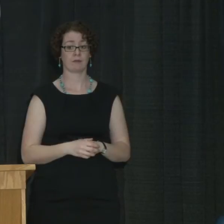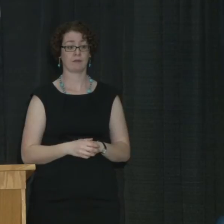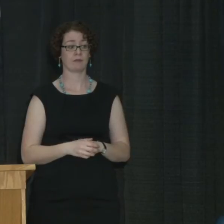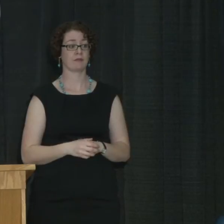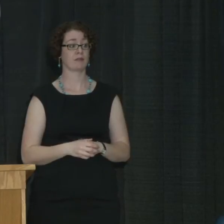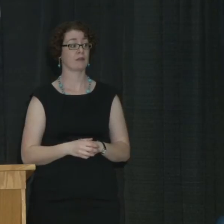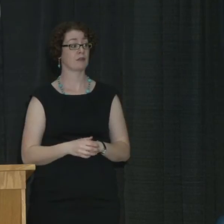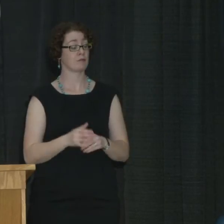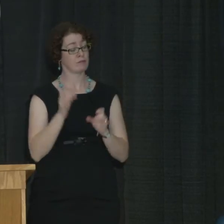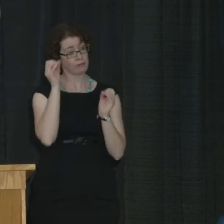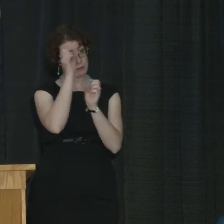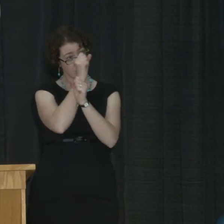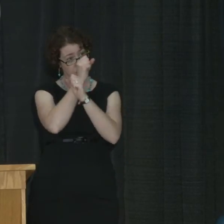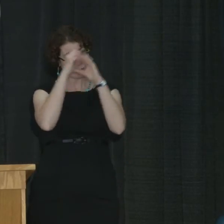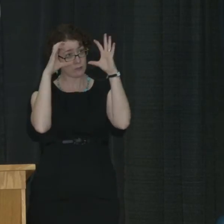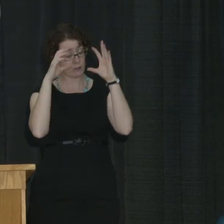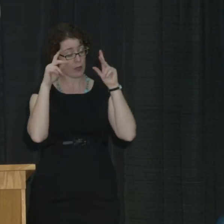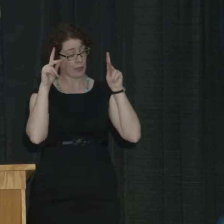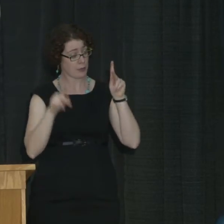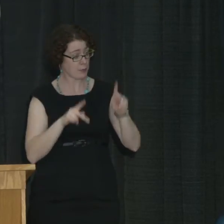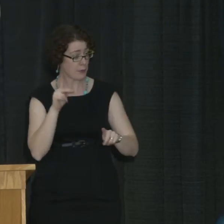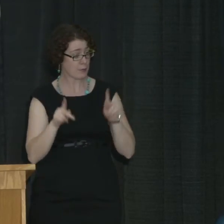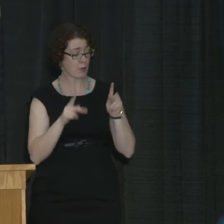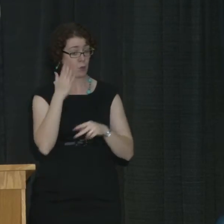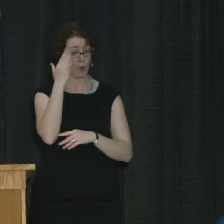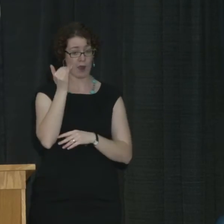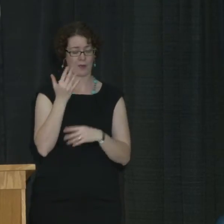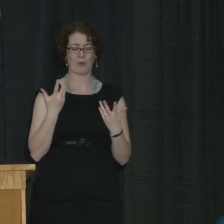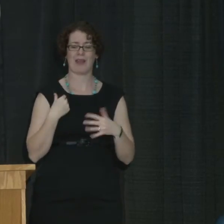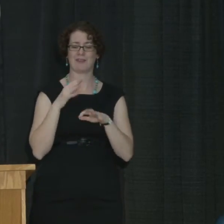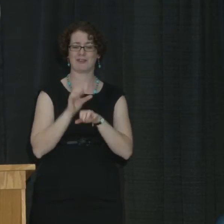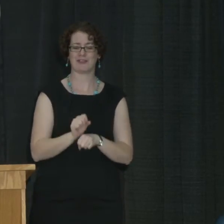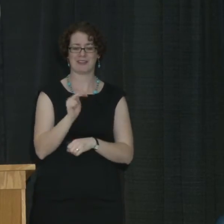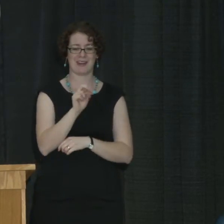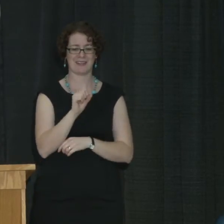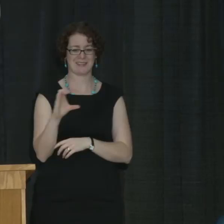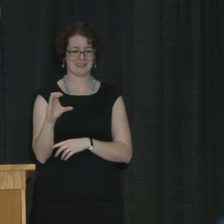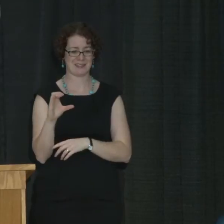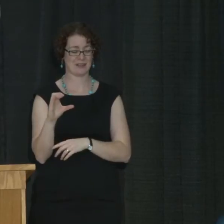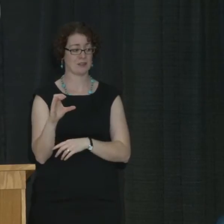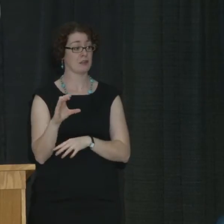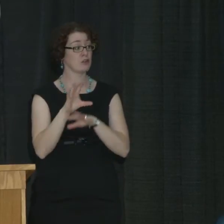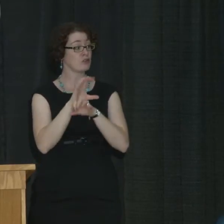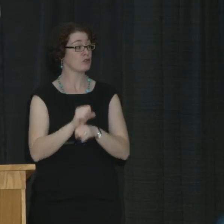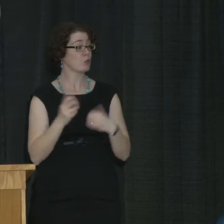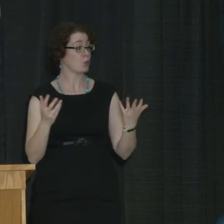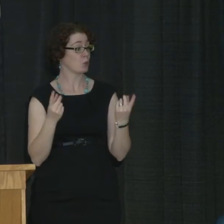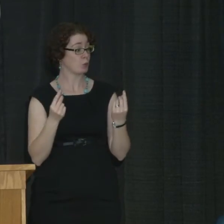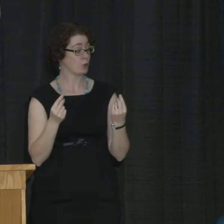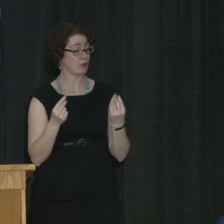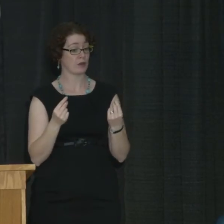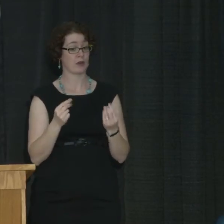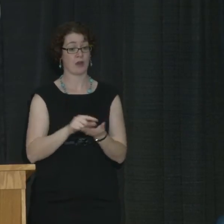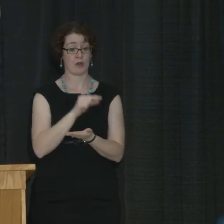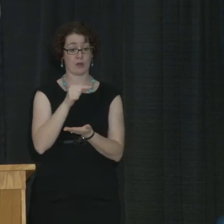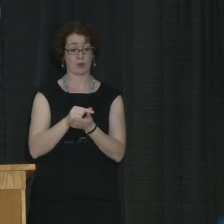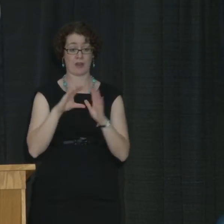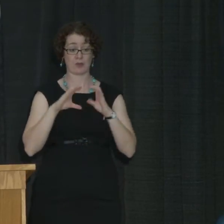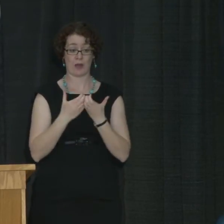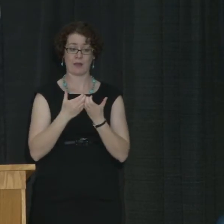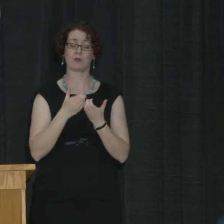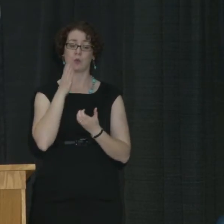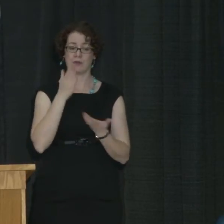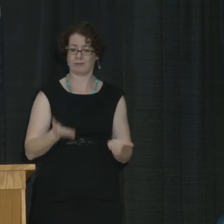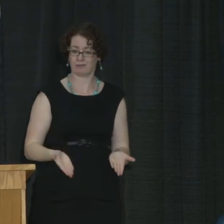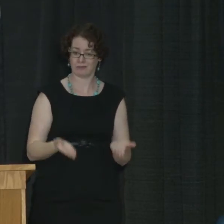I've asked you to think about this person or persons because we have a tradition at NSCC. A tradition where we ask the members of the graduating class to